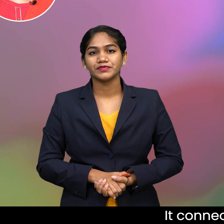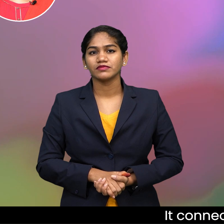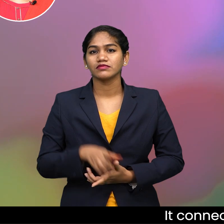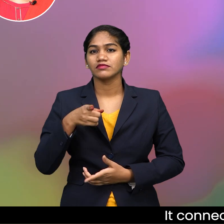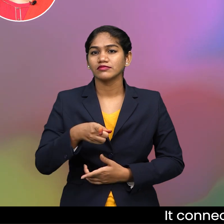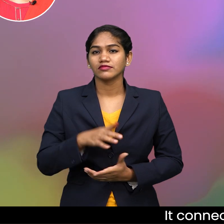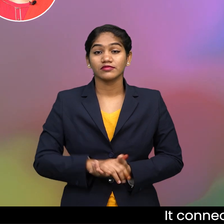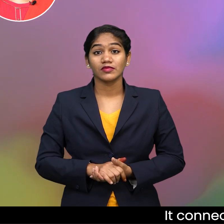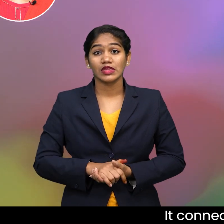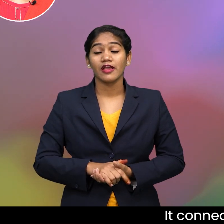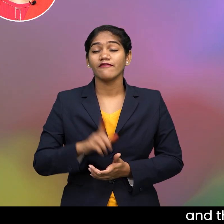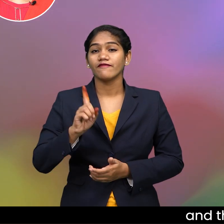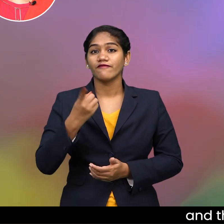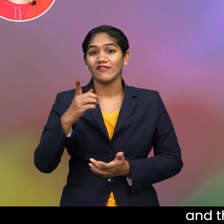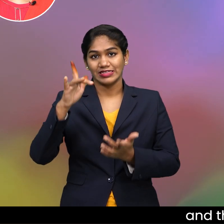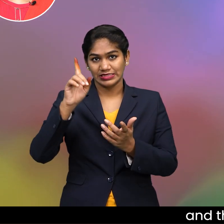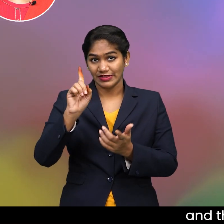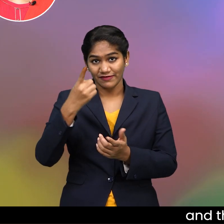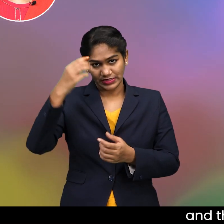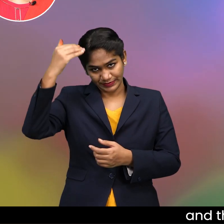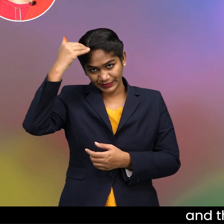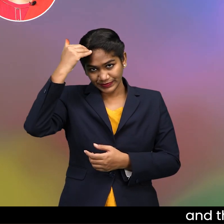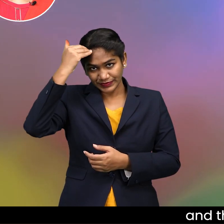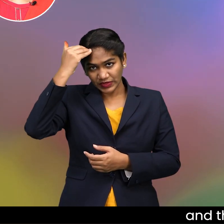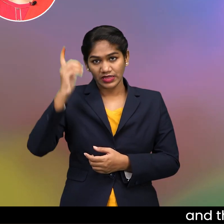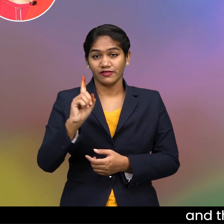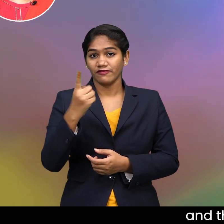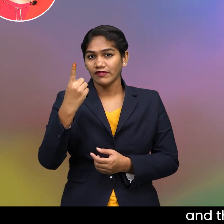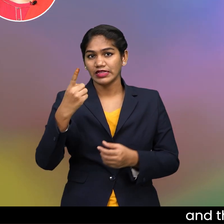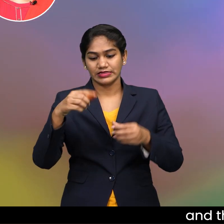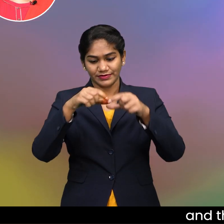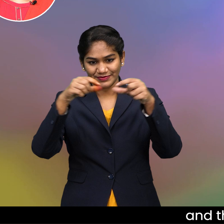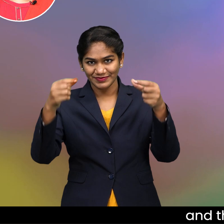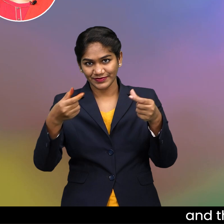It connects the forebrain and the hindbrain,